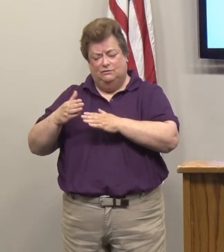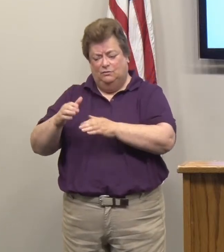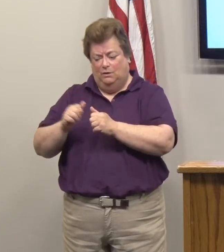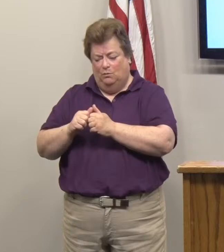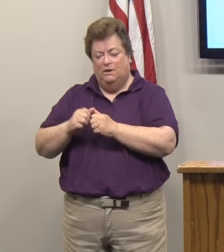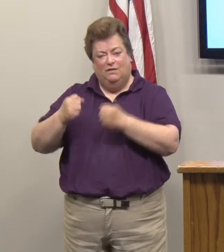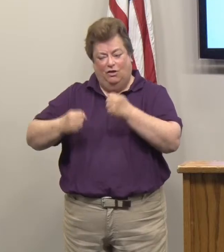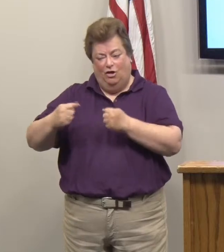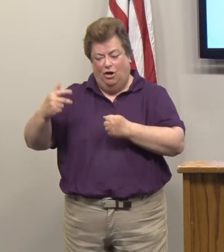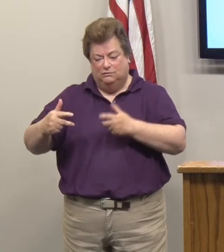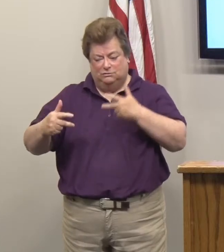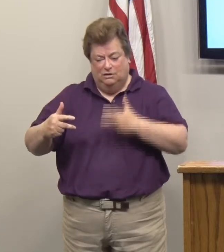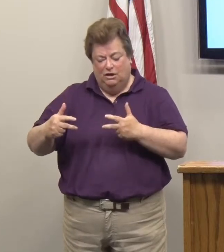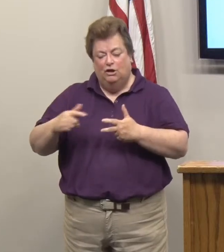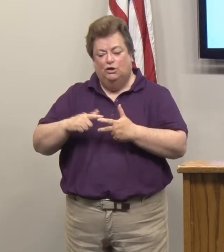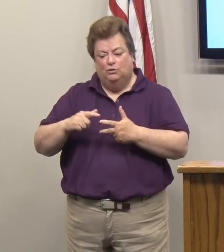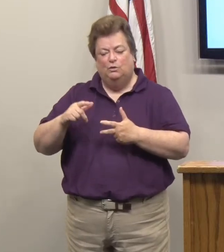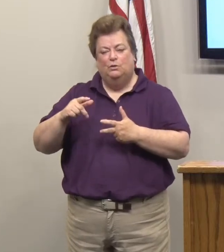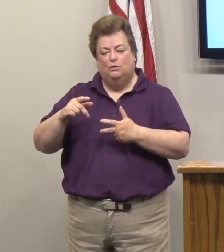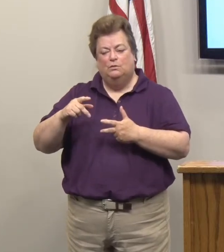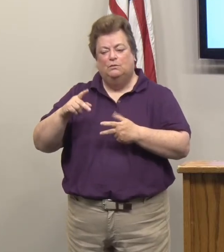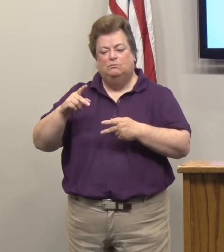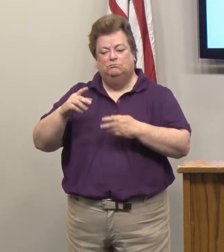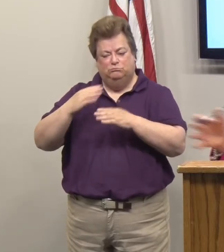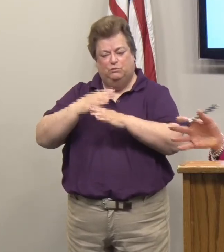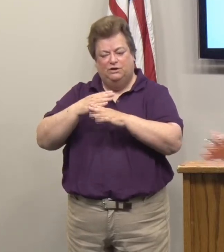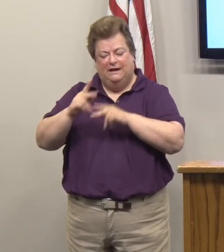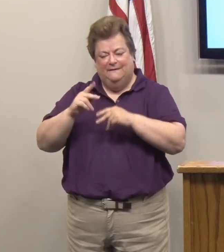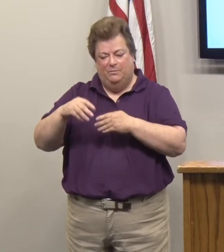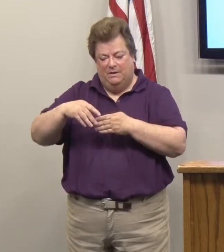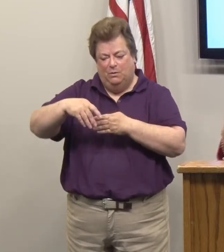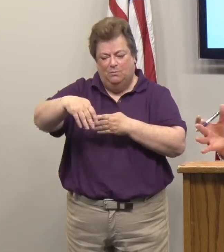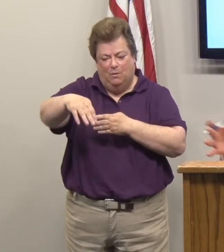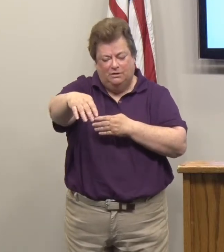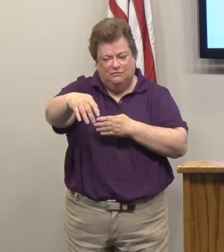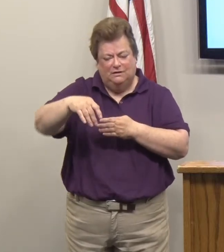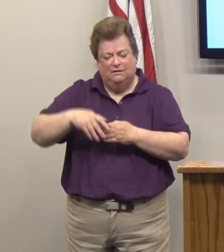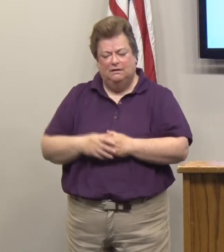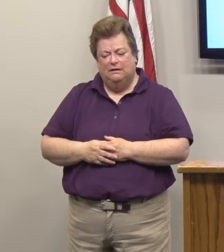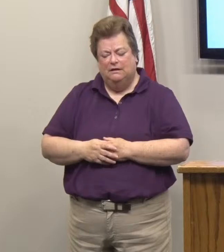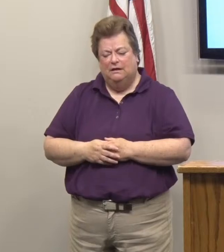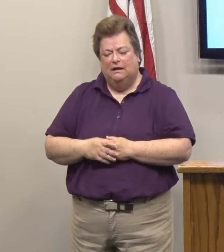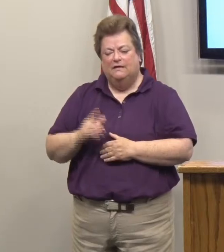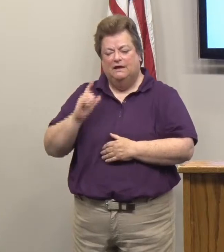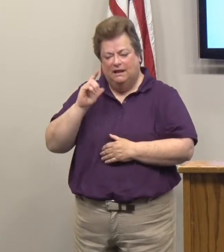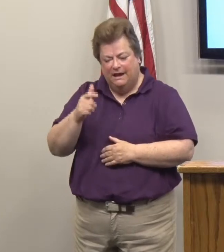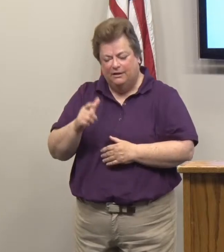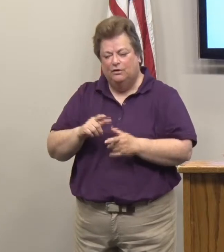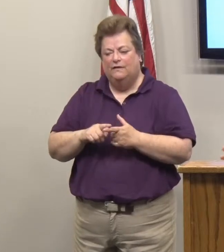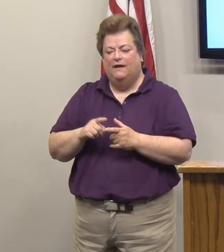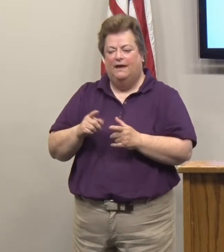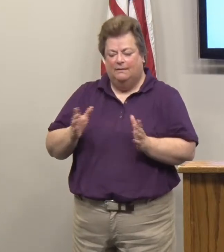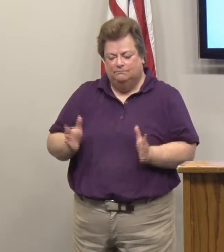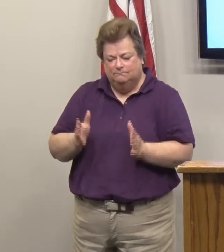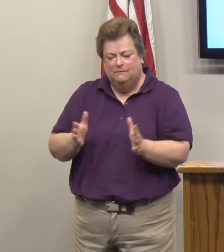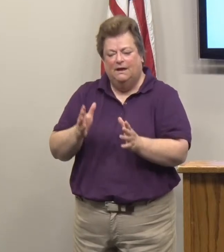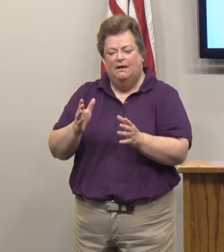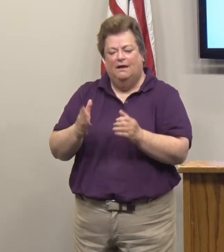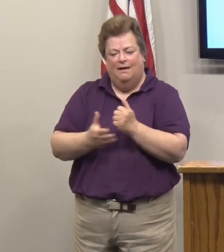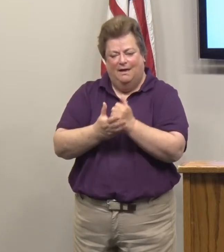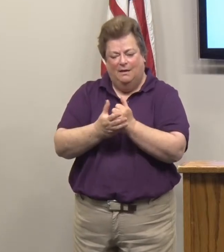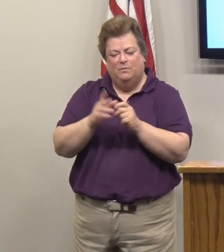and de-escalate any potential for conflict. And as you saw, if you were there last night, LPD blocked